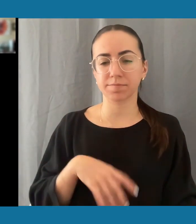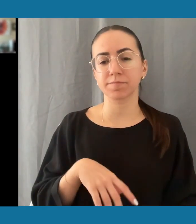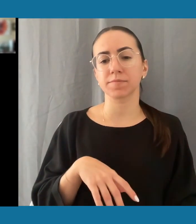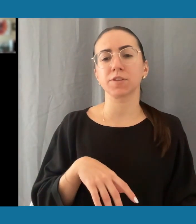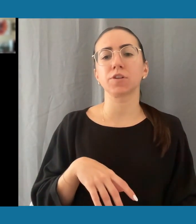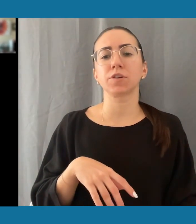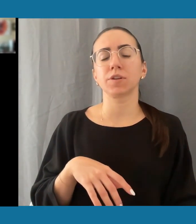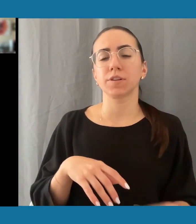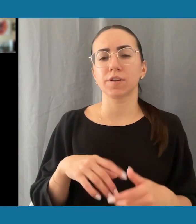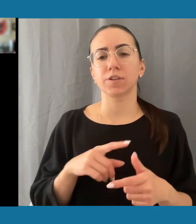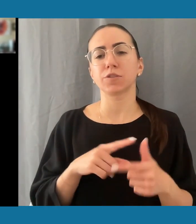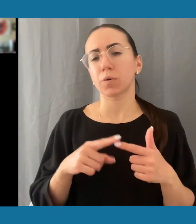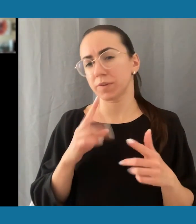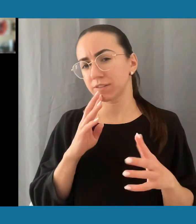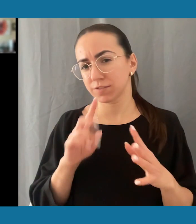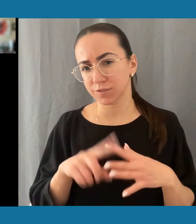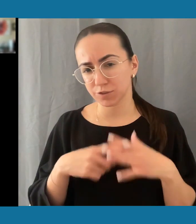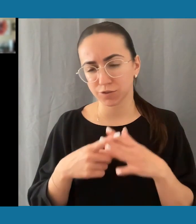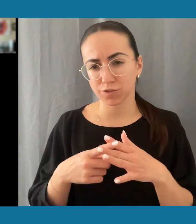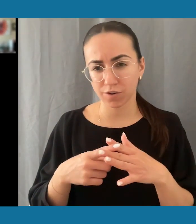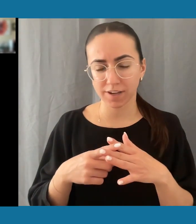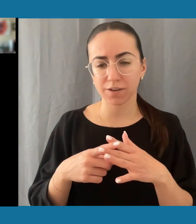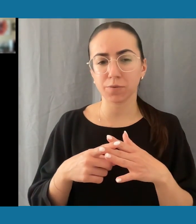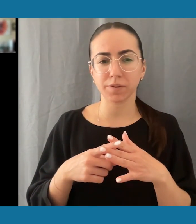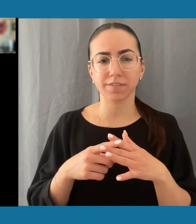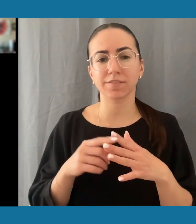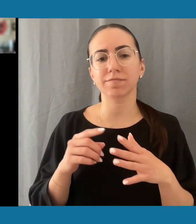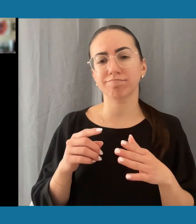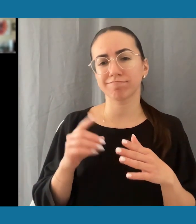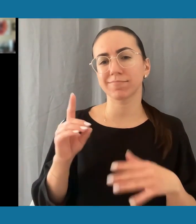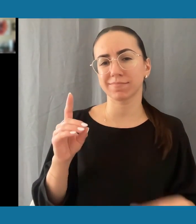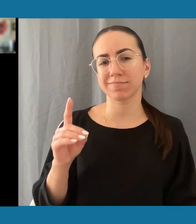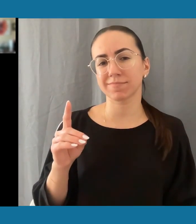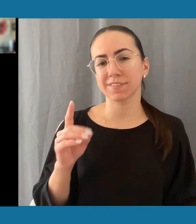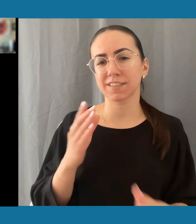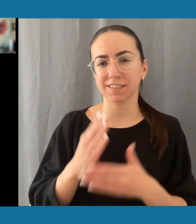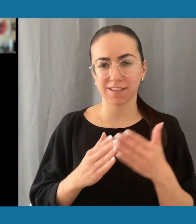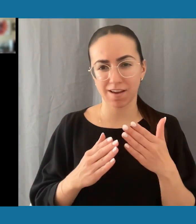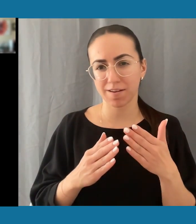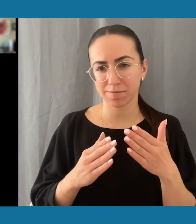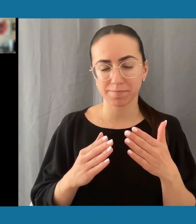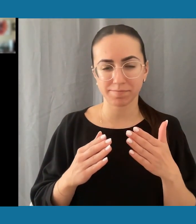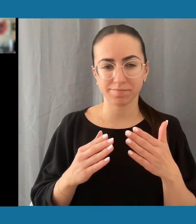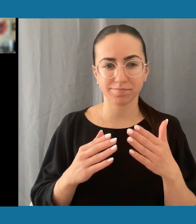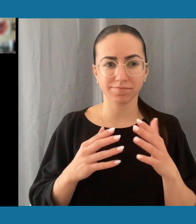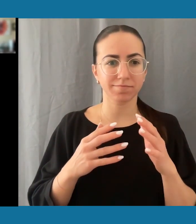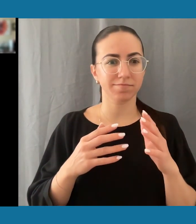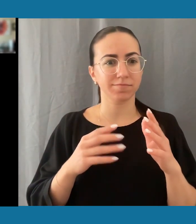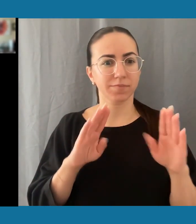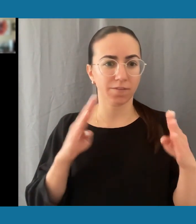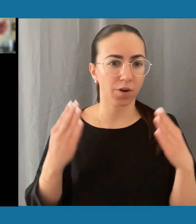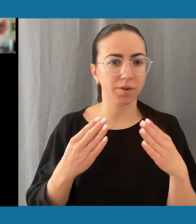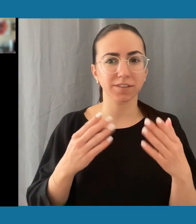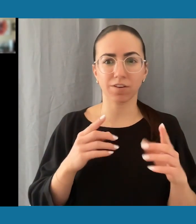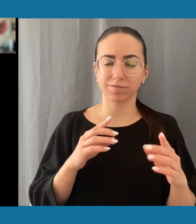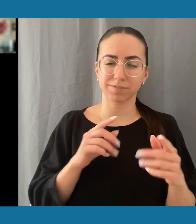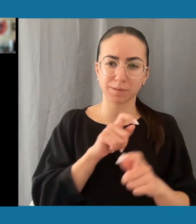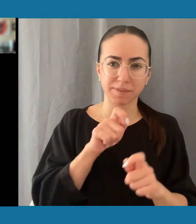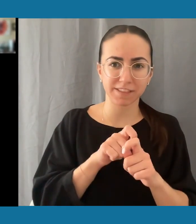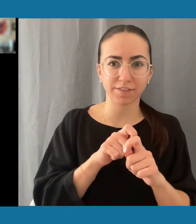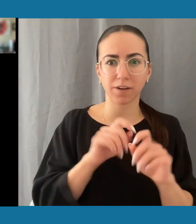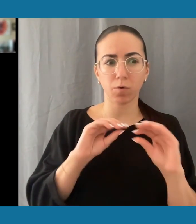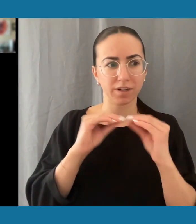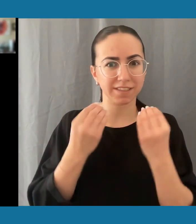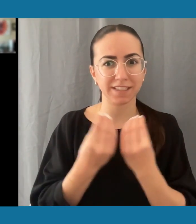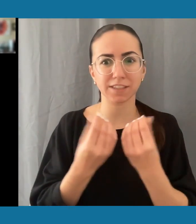intellectual and developmental disabilities, and we've since expanded to really become a cross-disability organization,